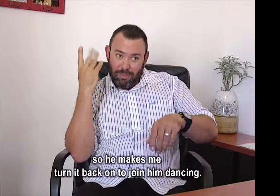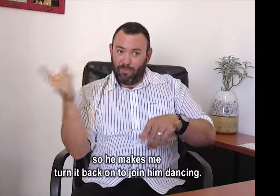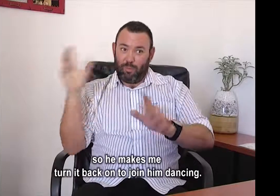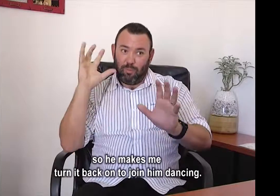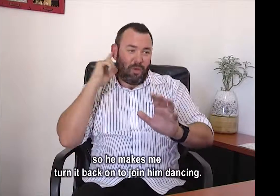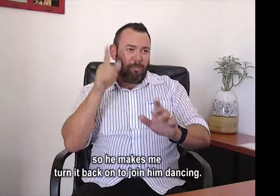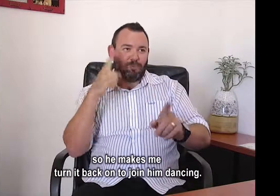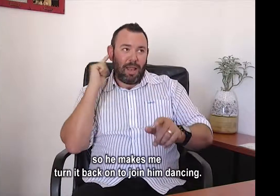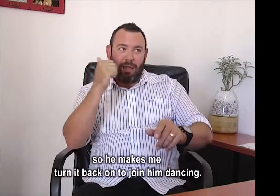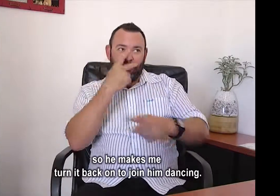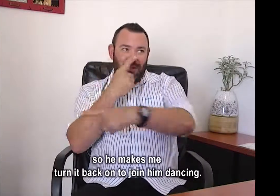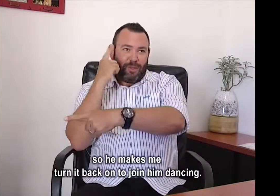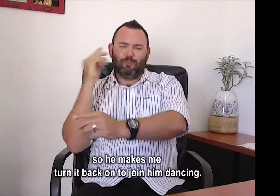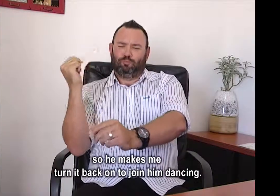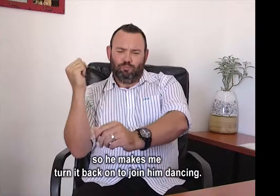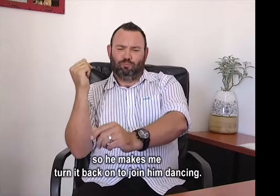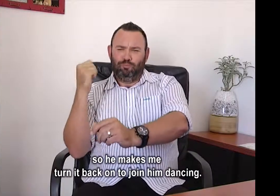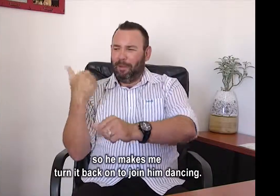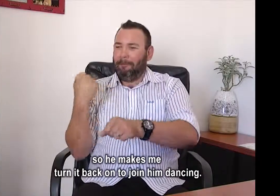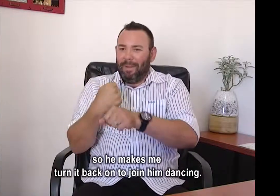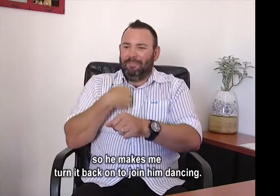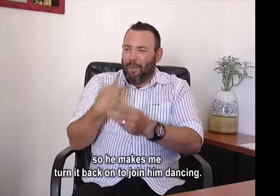turn it back on to join him dancing.